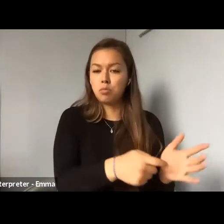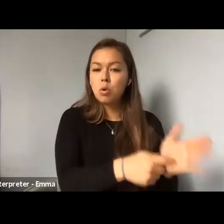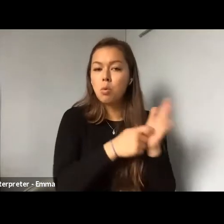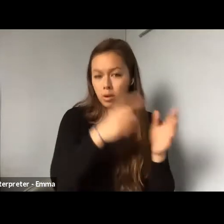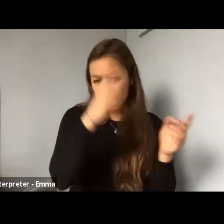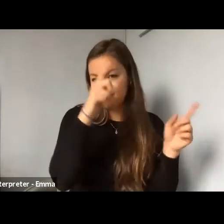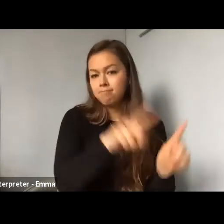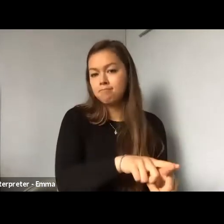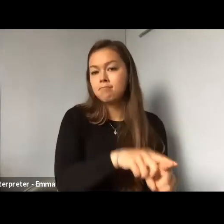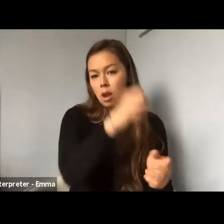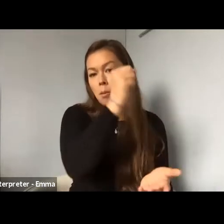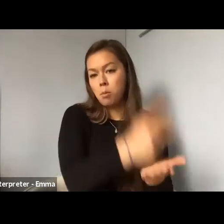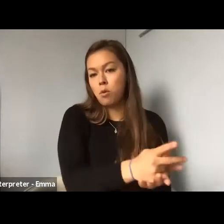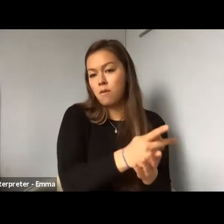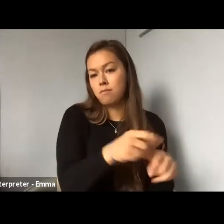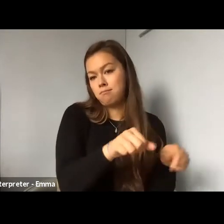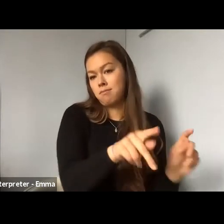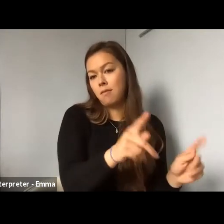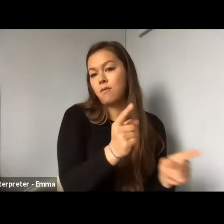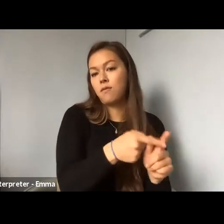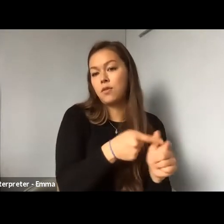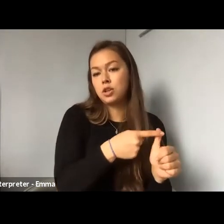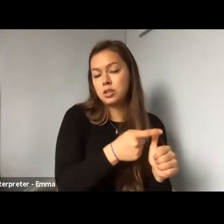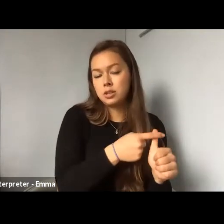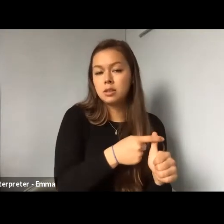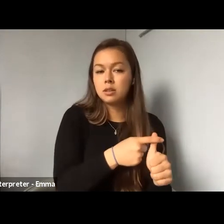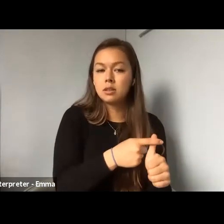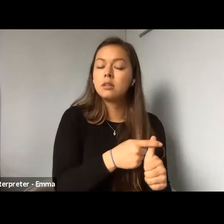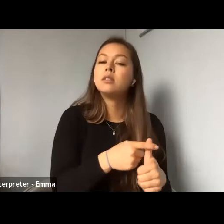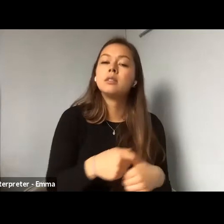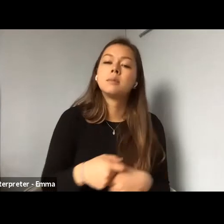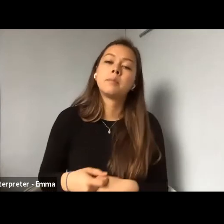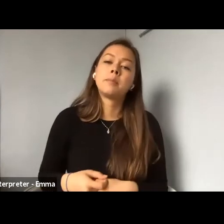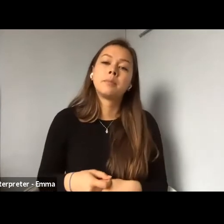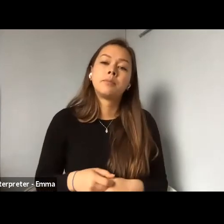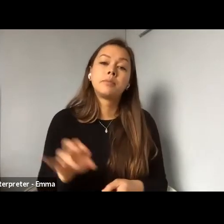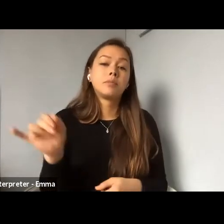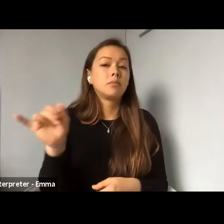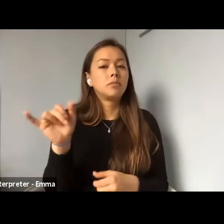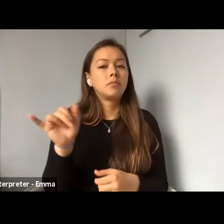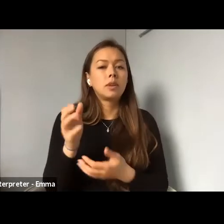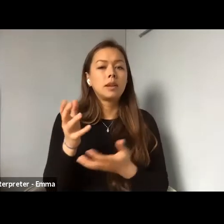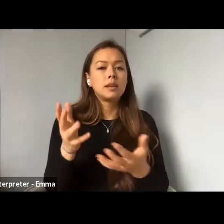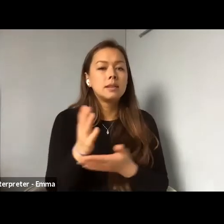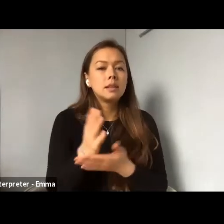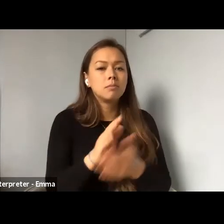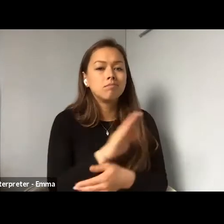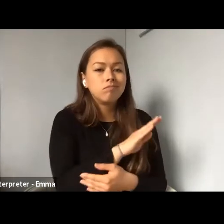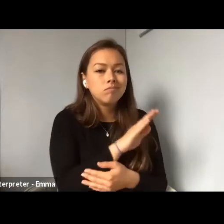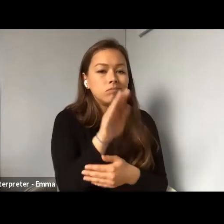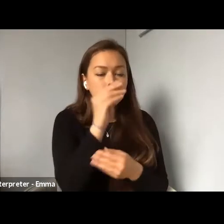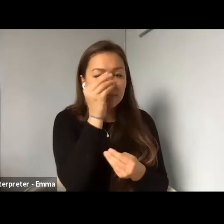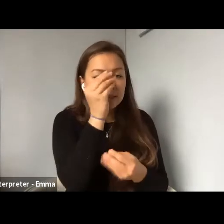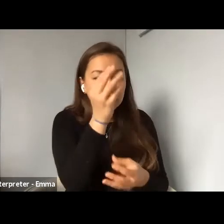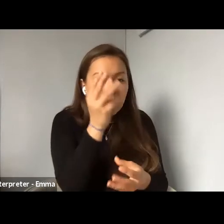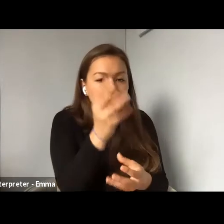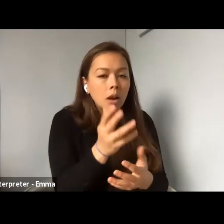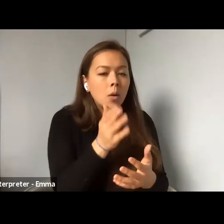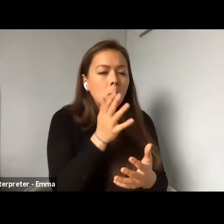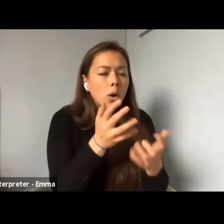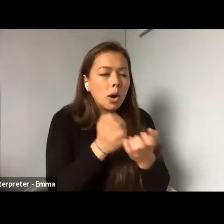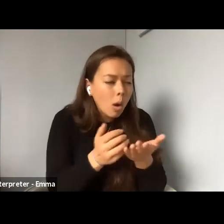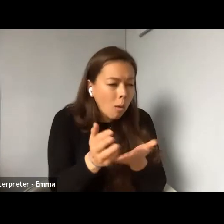consent. And we want to get some program evaluation data that will help identify if the youth actually benefited from